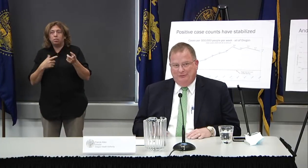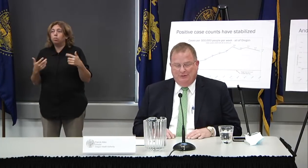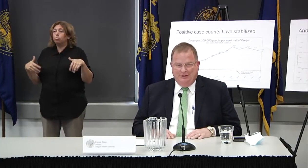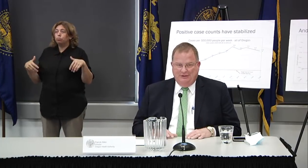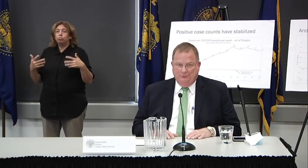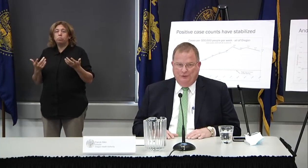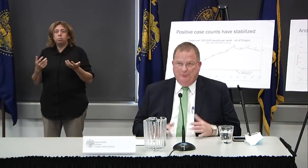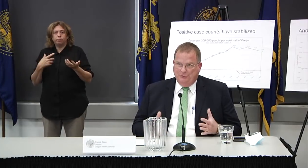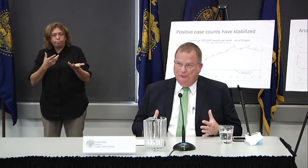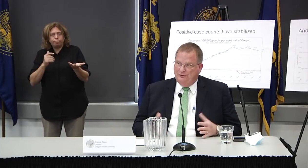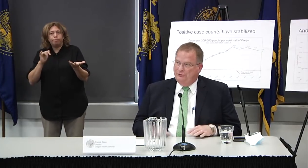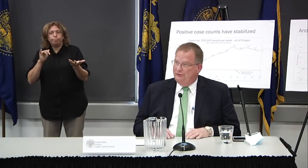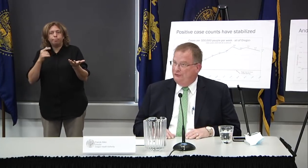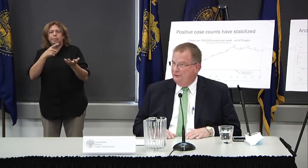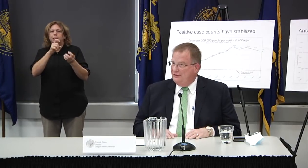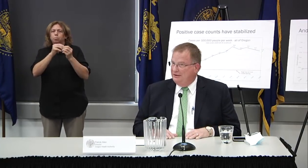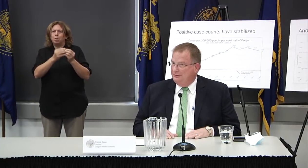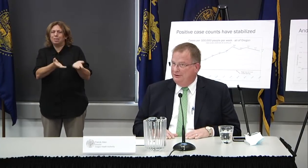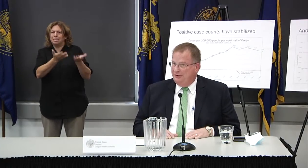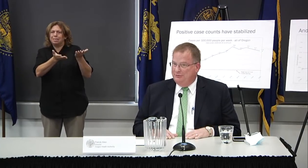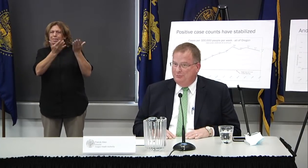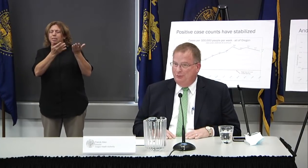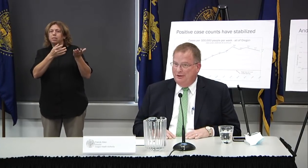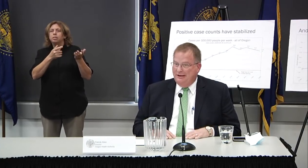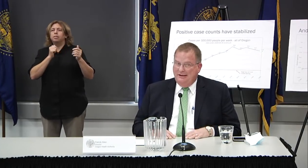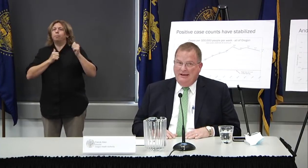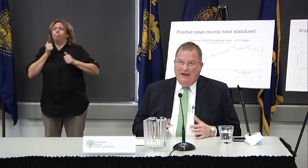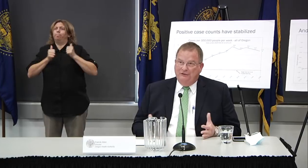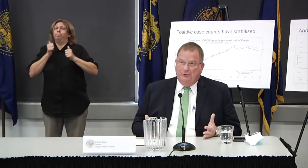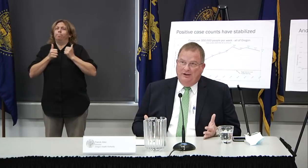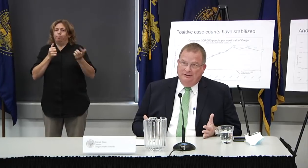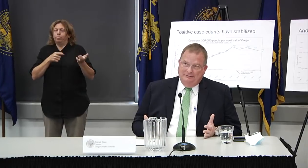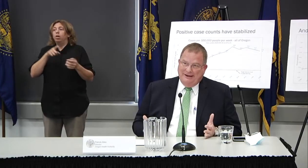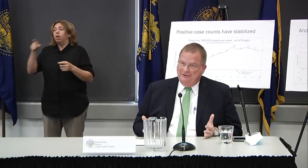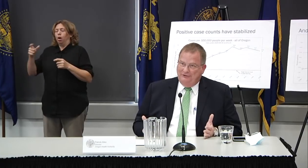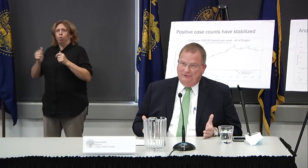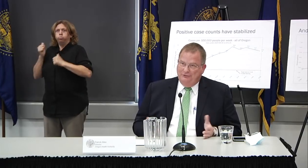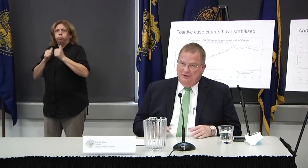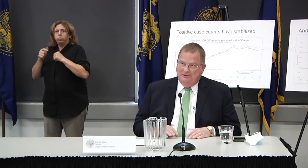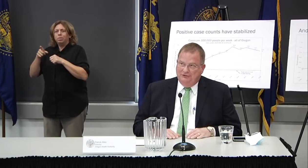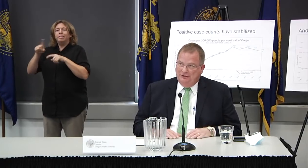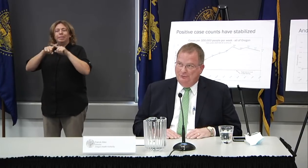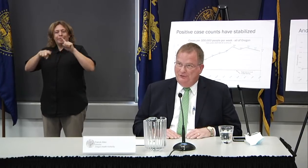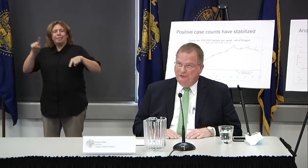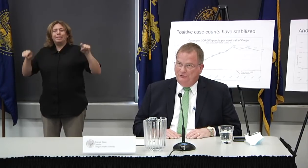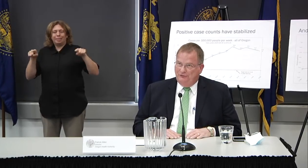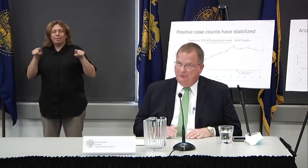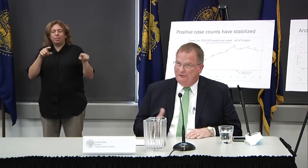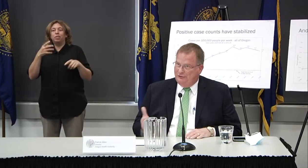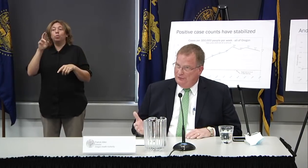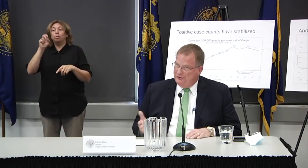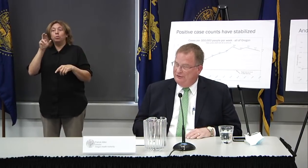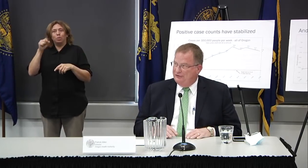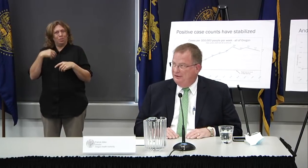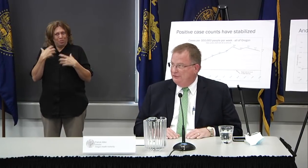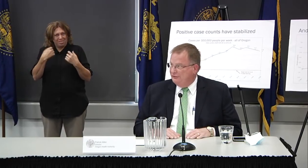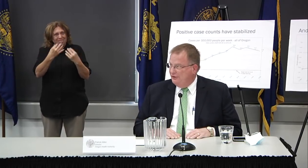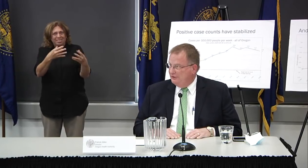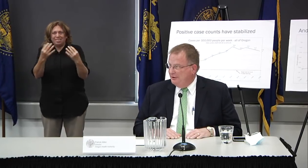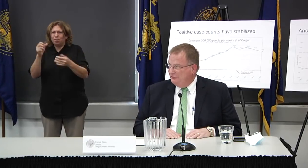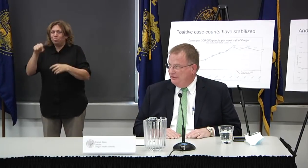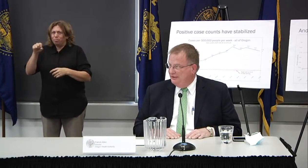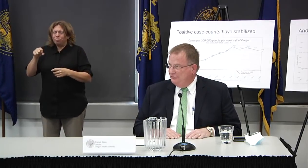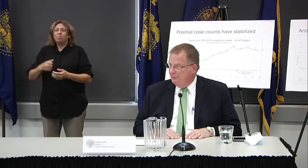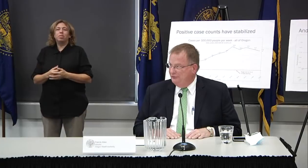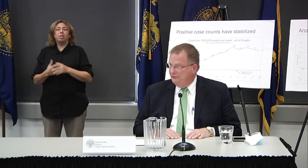and ultimately it works. But those resources are available and can be deployed. As well, the counties don't need additional resources from us to do the things the governor has